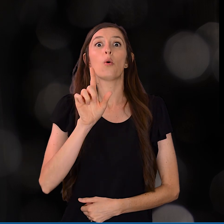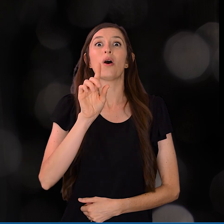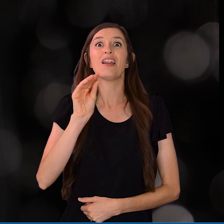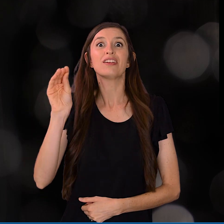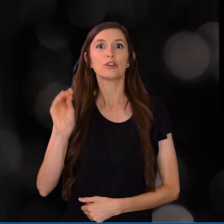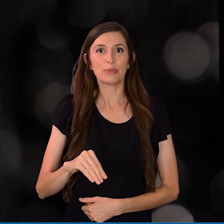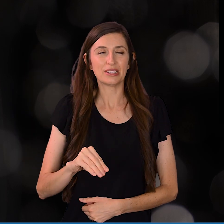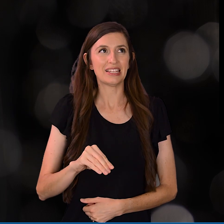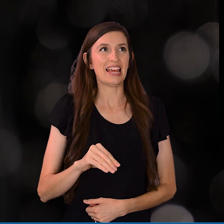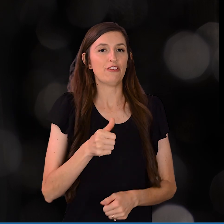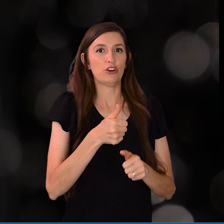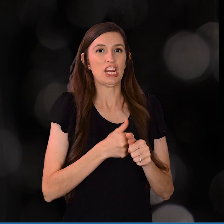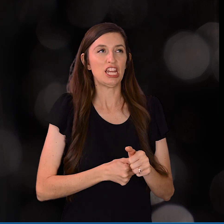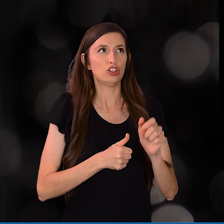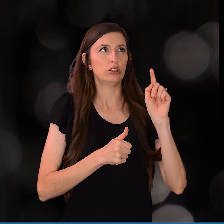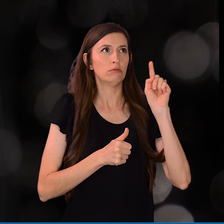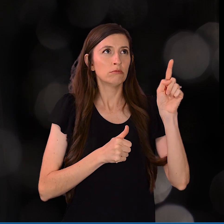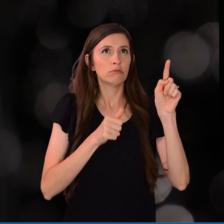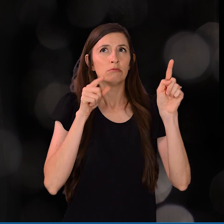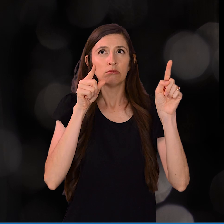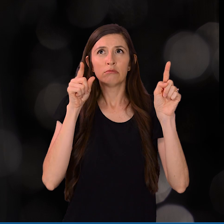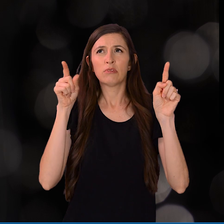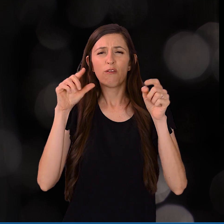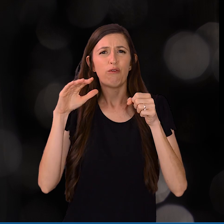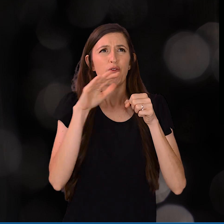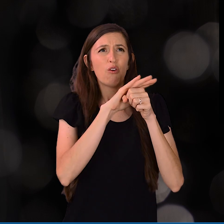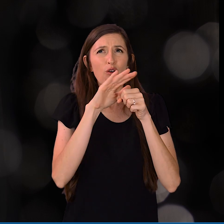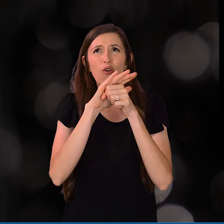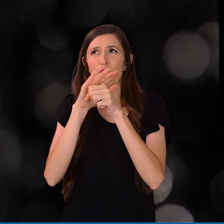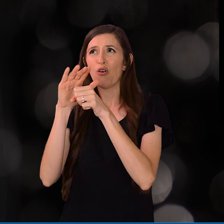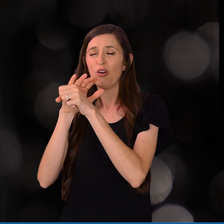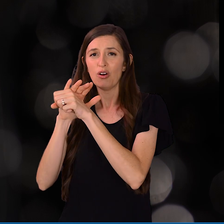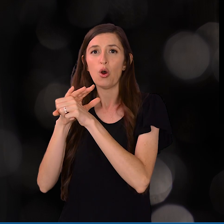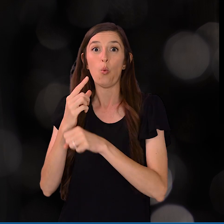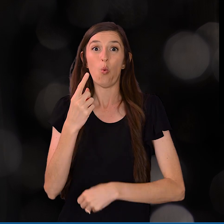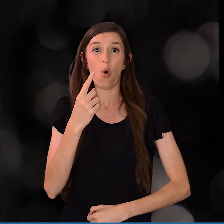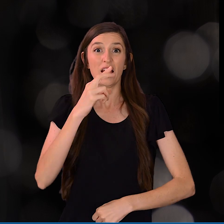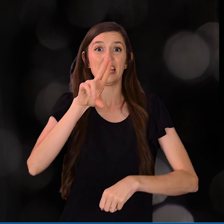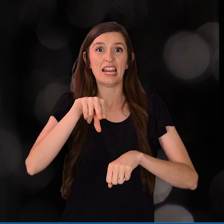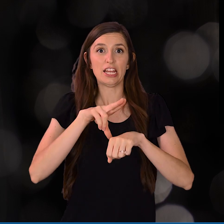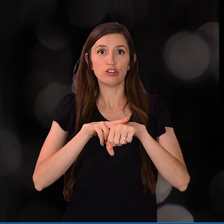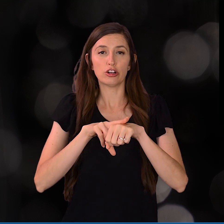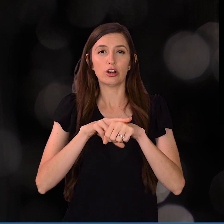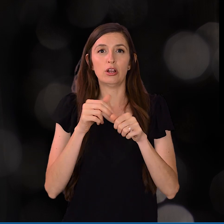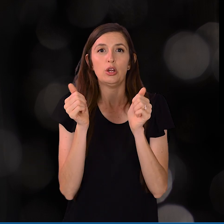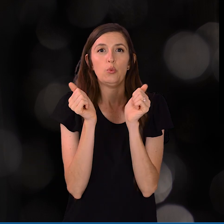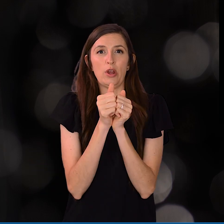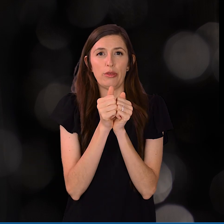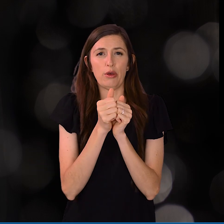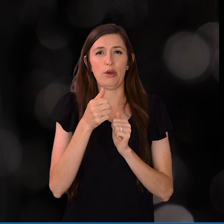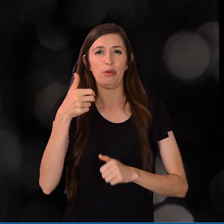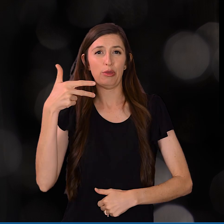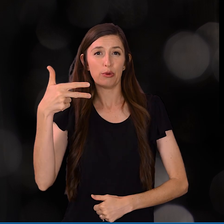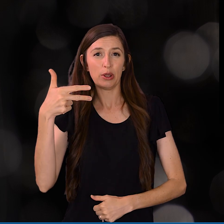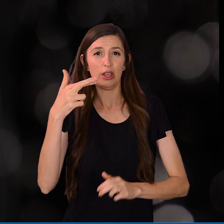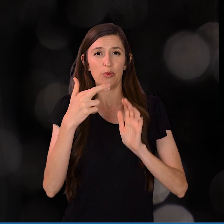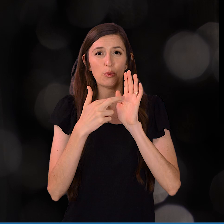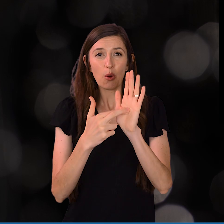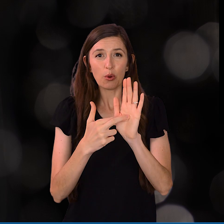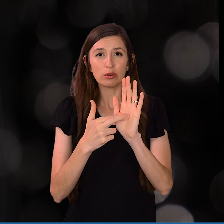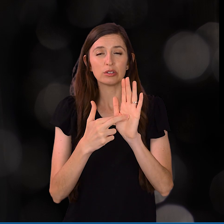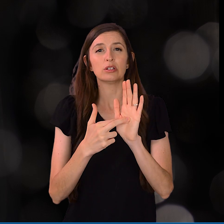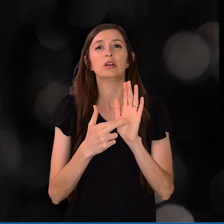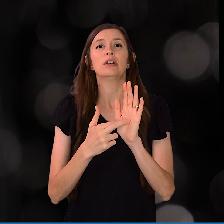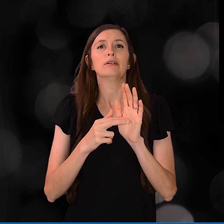whole divine nature by the Son, the whole divine nature by the Spirit. One divine nature, that is the collection, as it were, of all